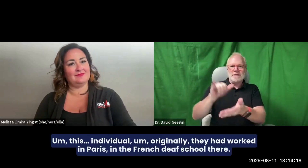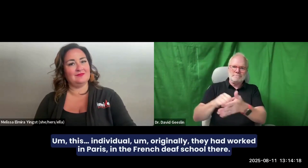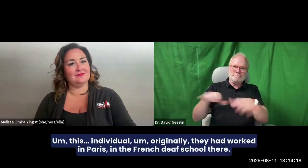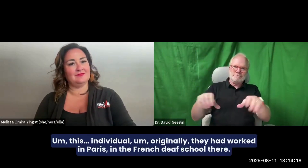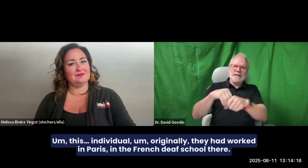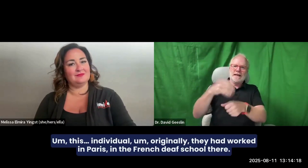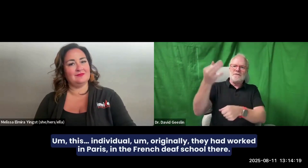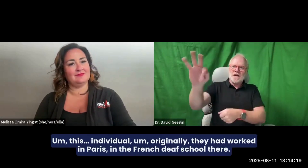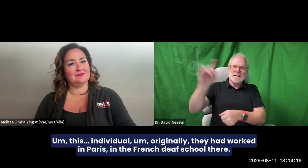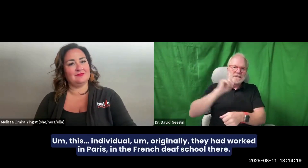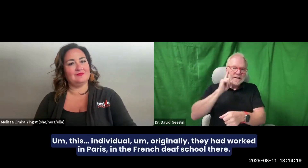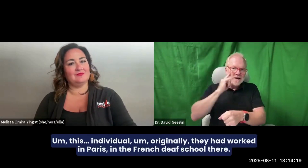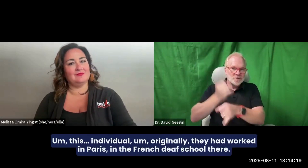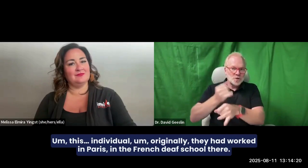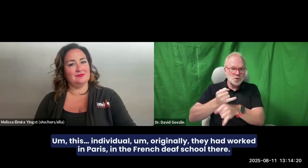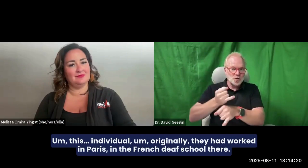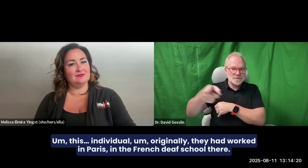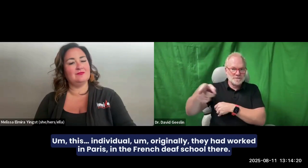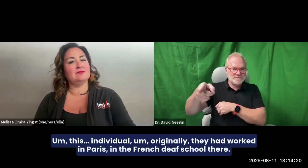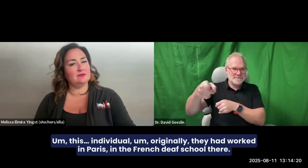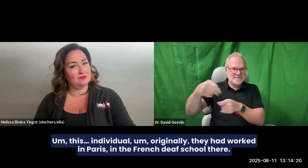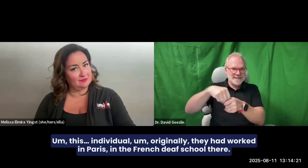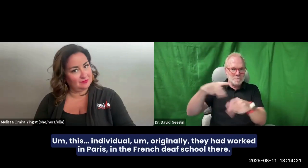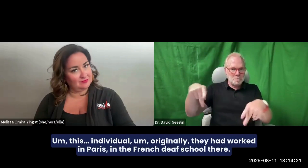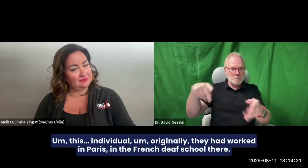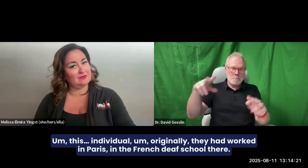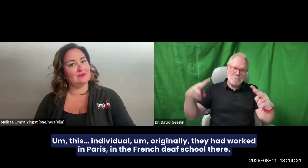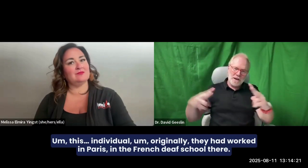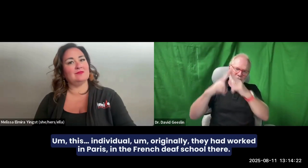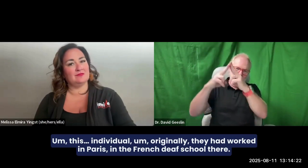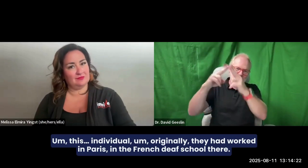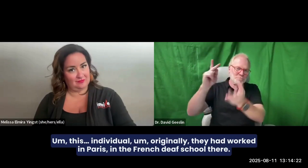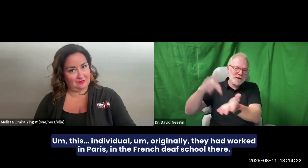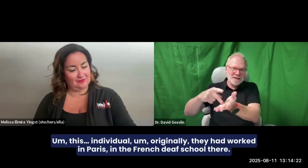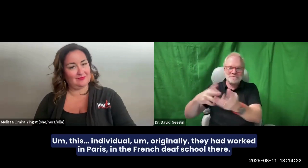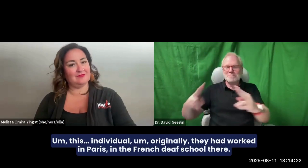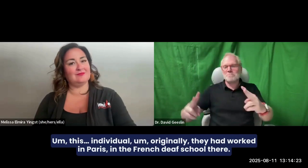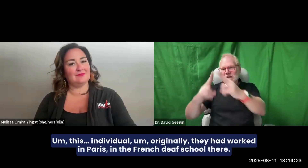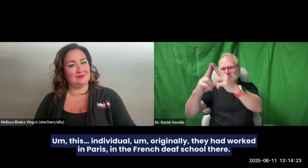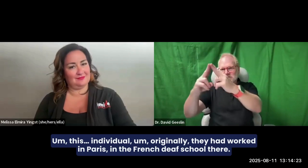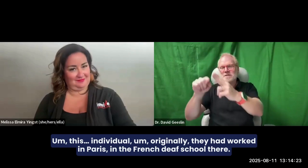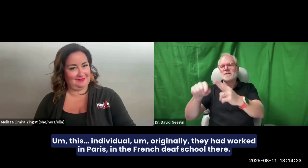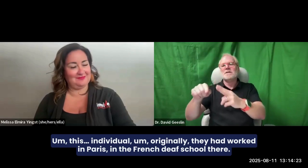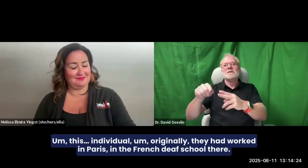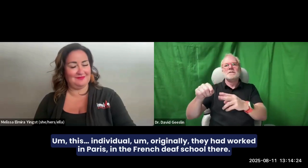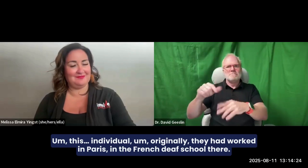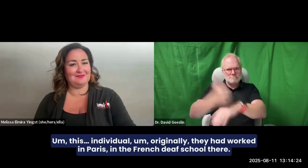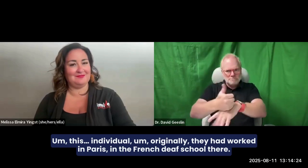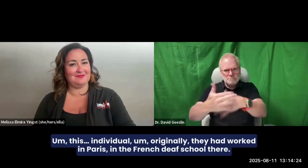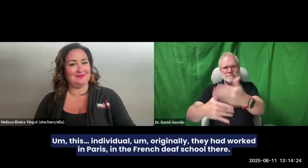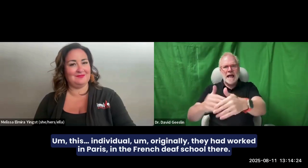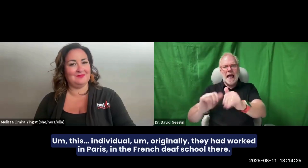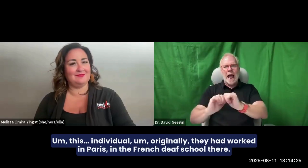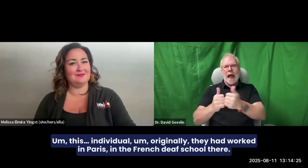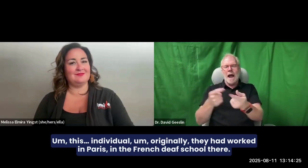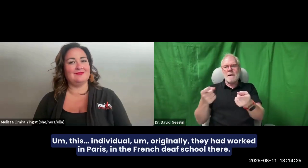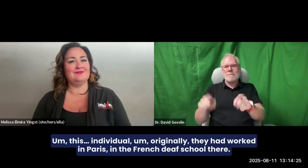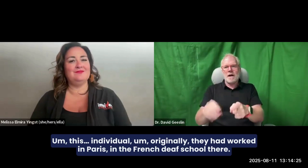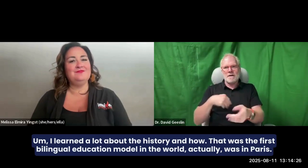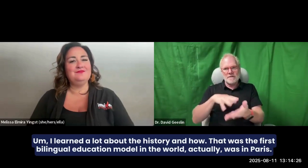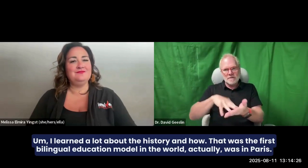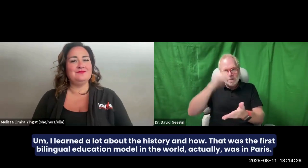This individual, originally, they had worked in Paris in the French deaf school